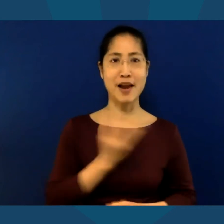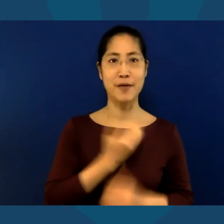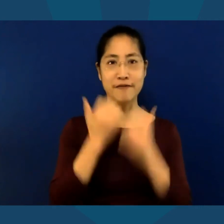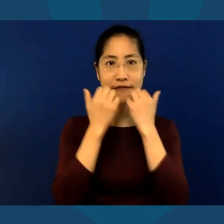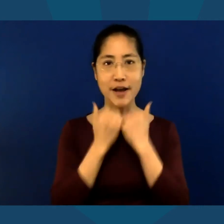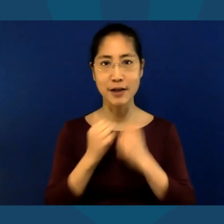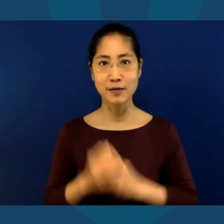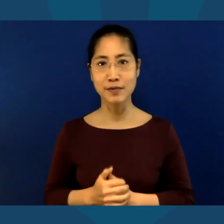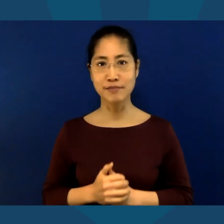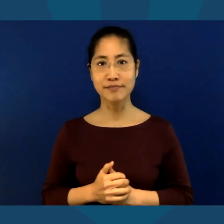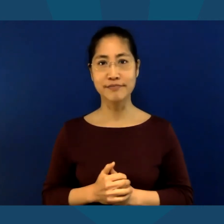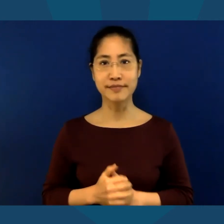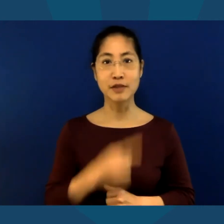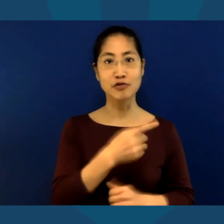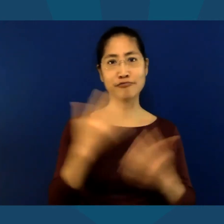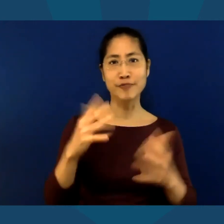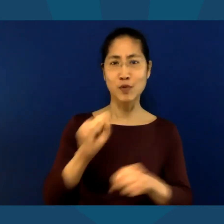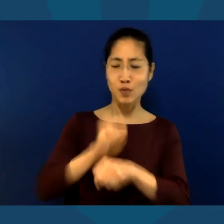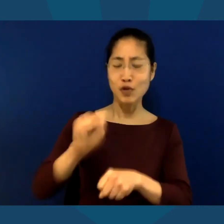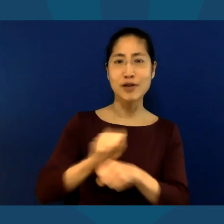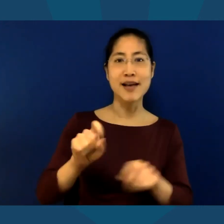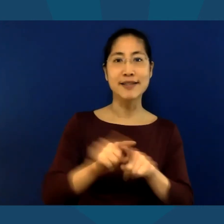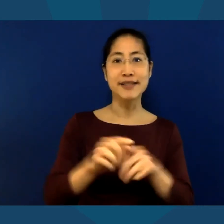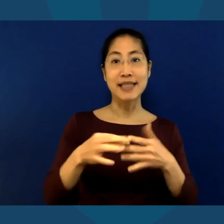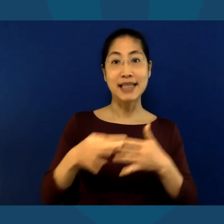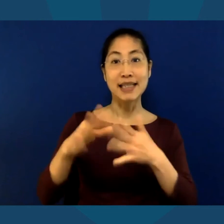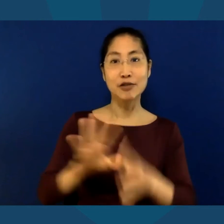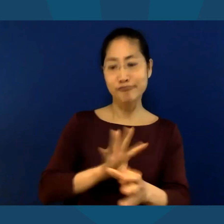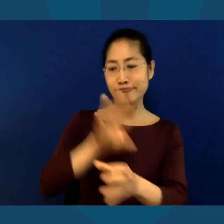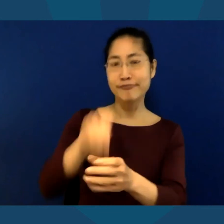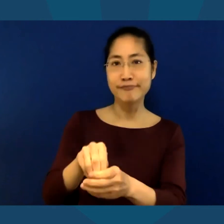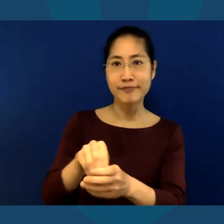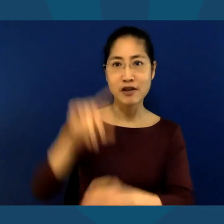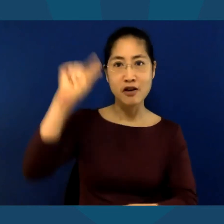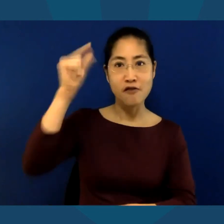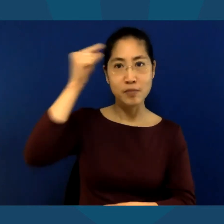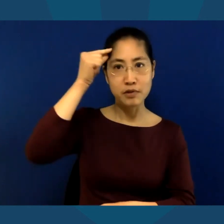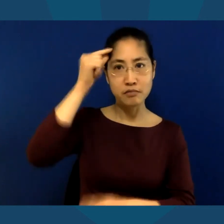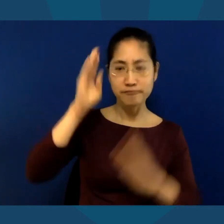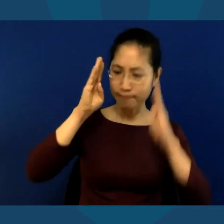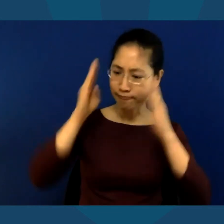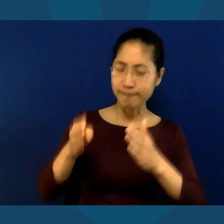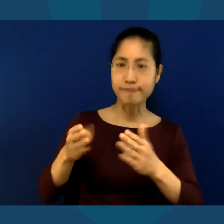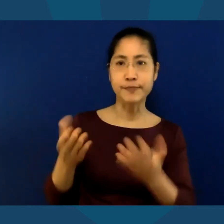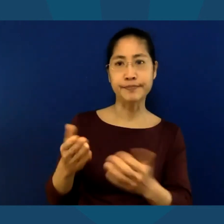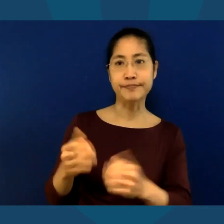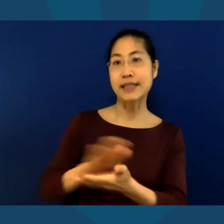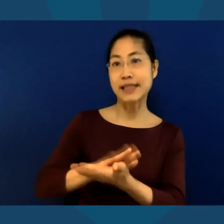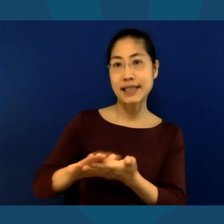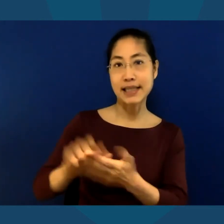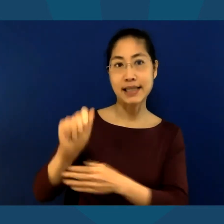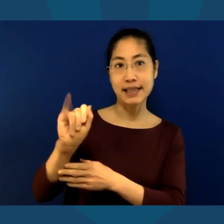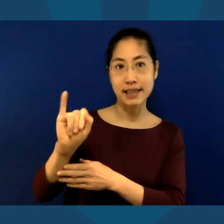She has served as a leader in the Arizona House on clean air,